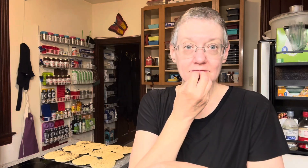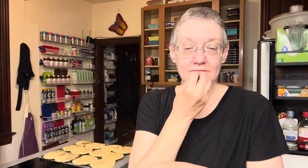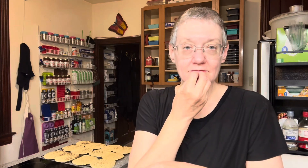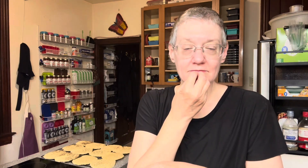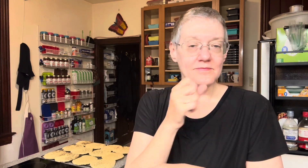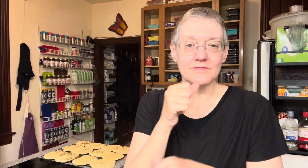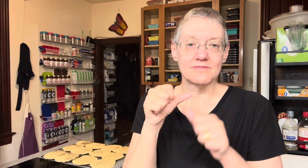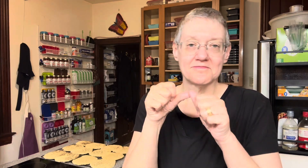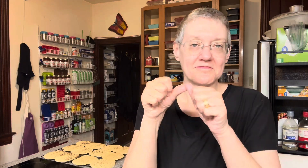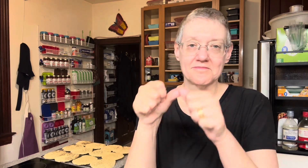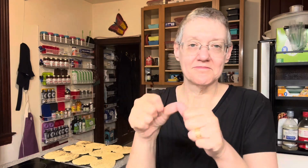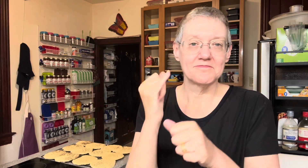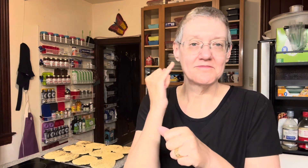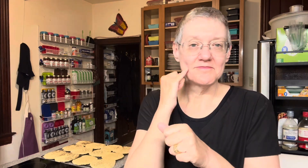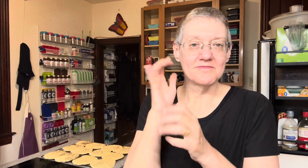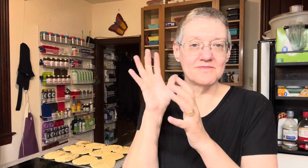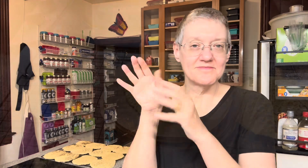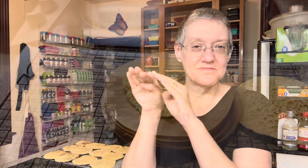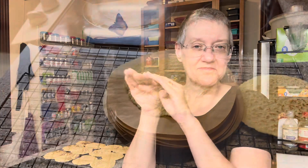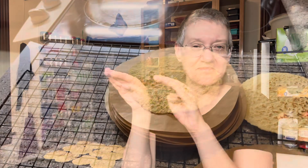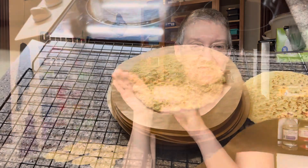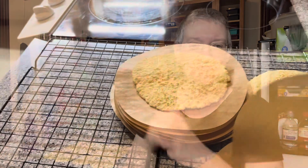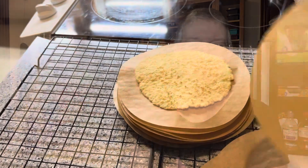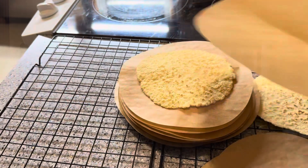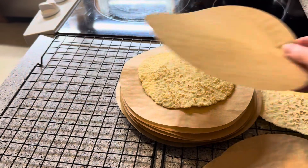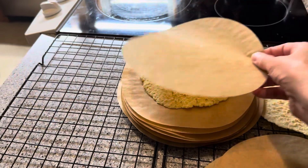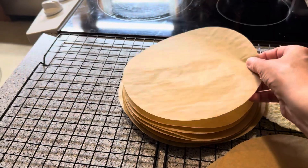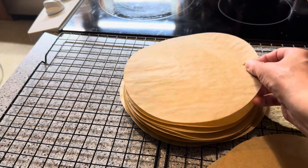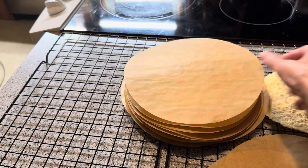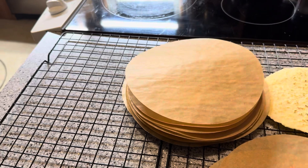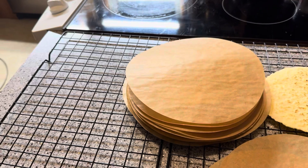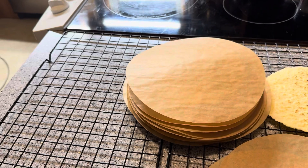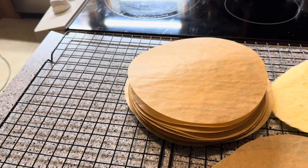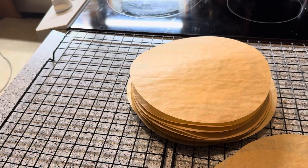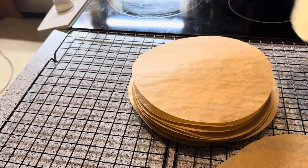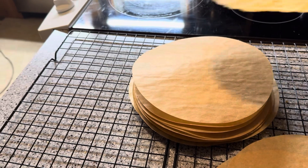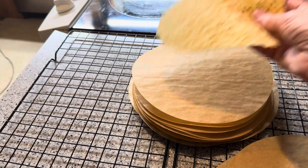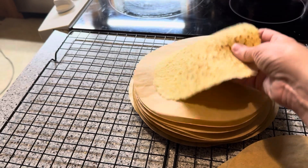these, so he could not eat those up before they went bad if I left them on the shelf.